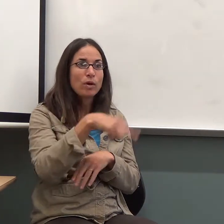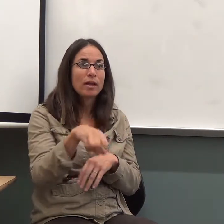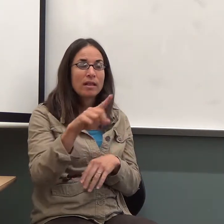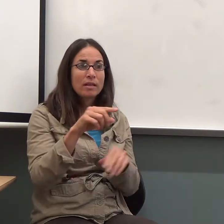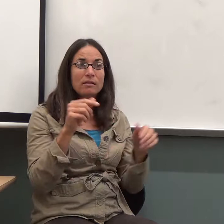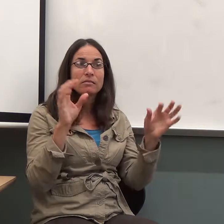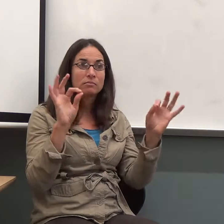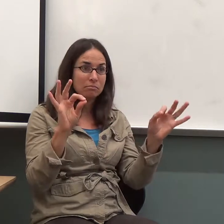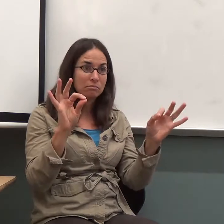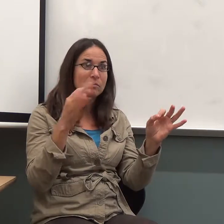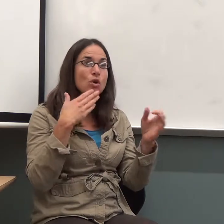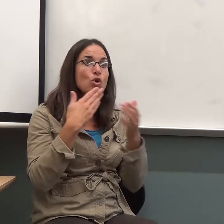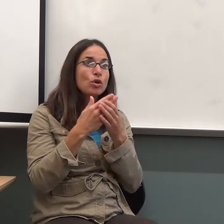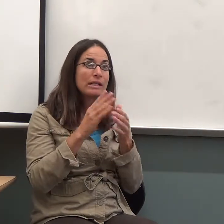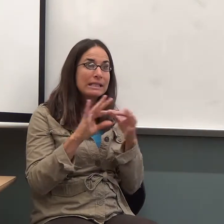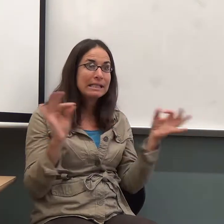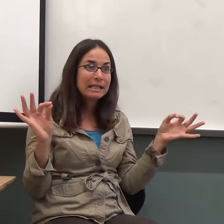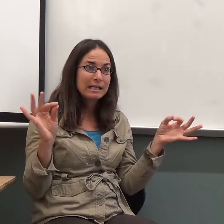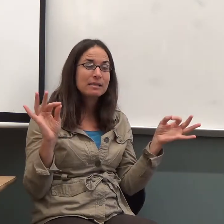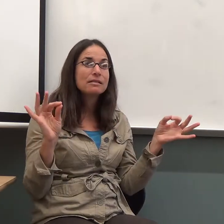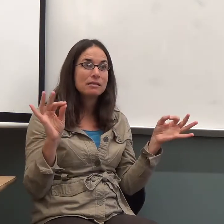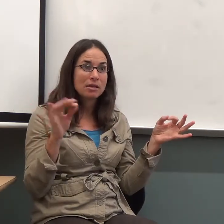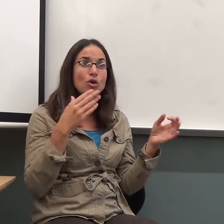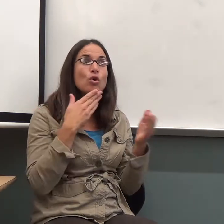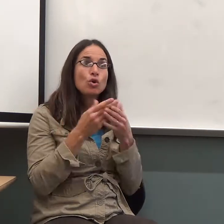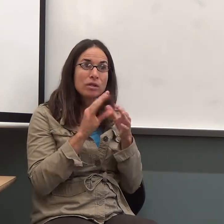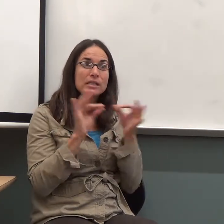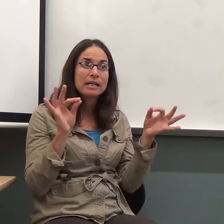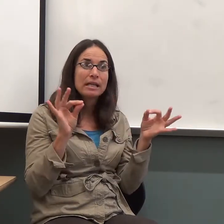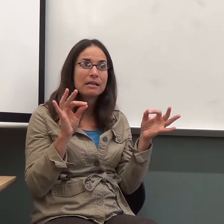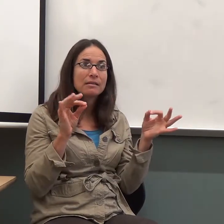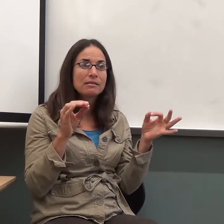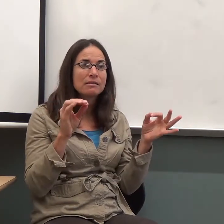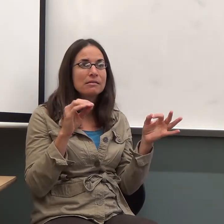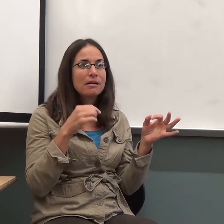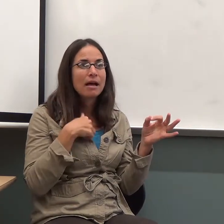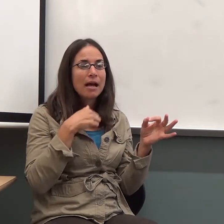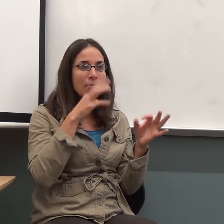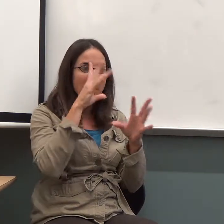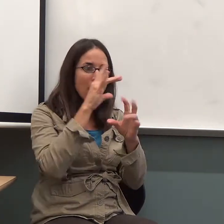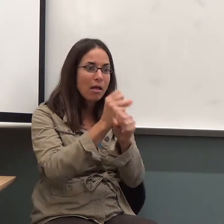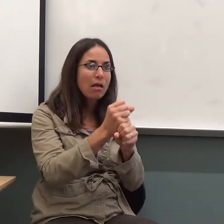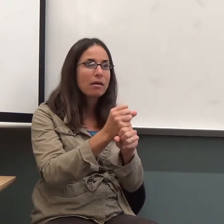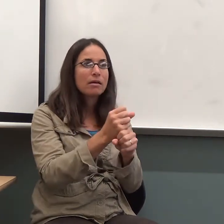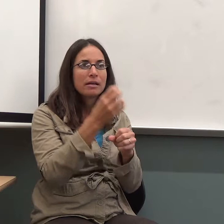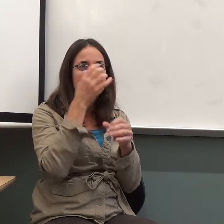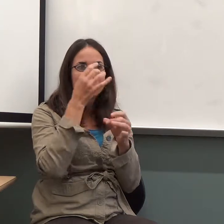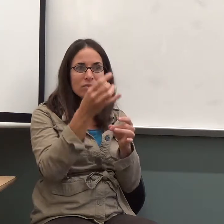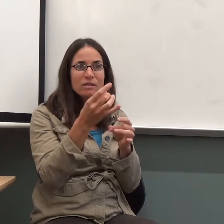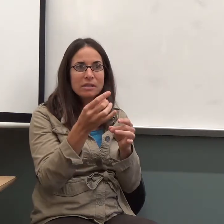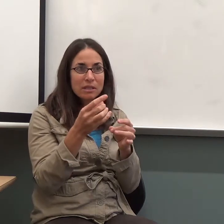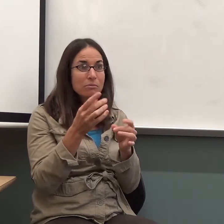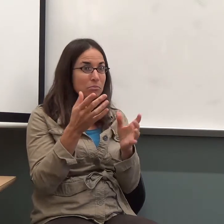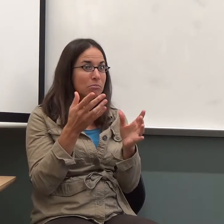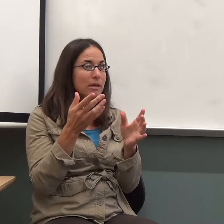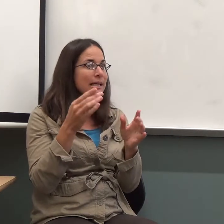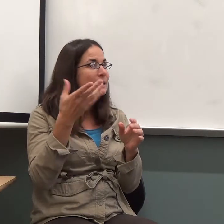That makes me go, really? I want to read more, doesn't it? It's a pretty cool sentence. However, there's still a problem.